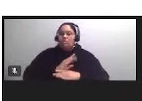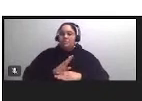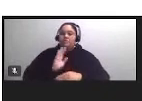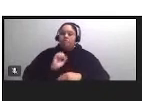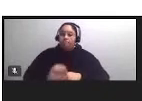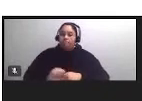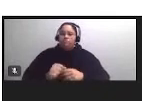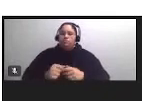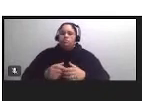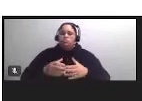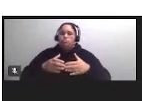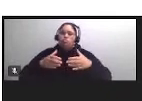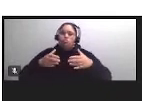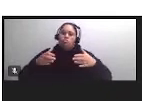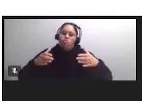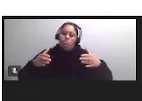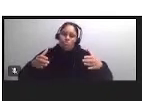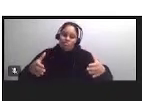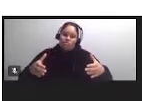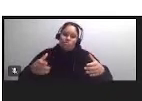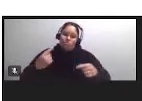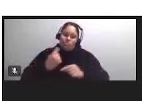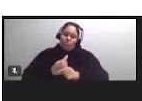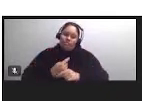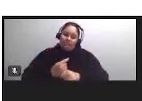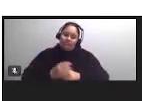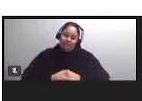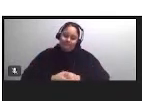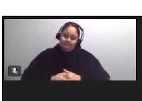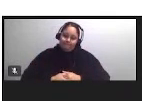is expanding all the time.